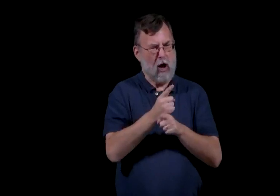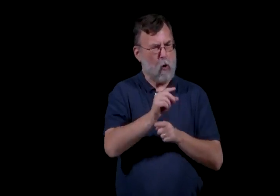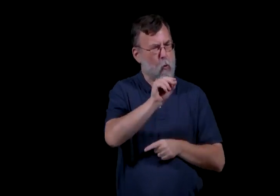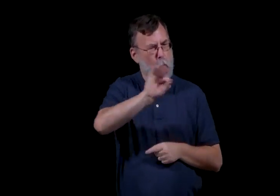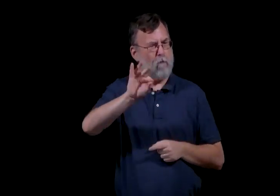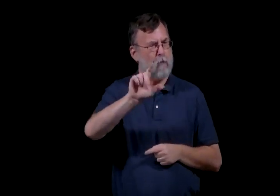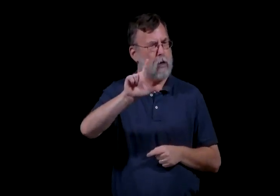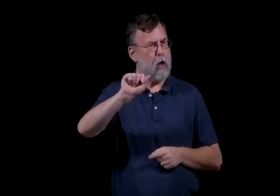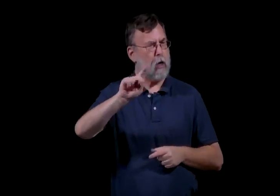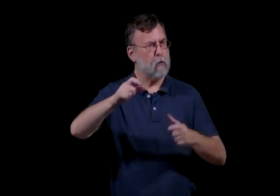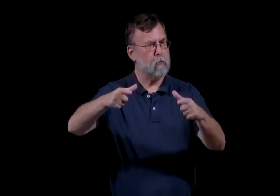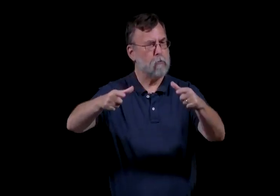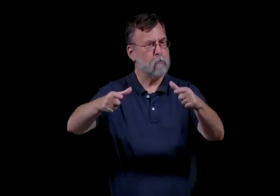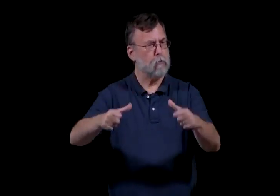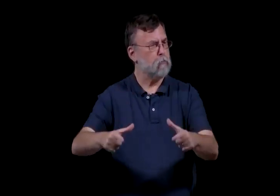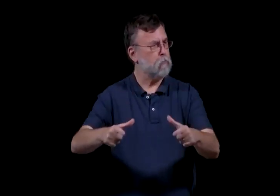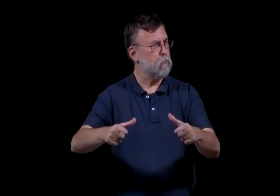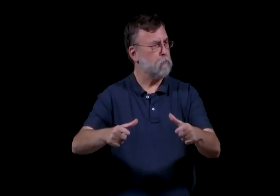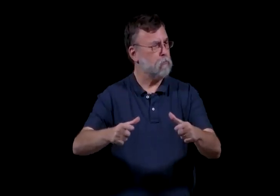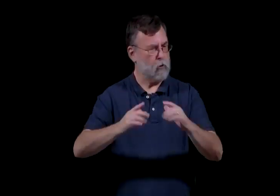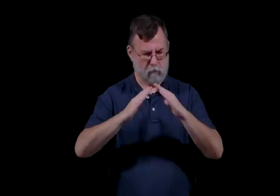uncle's house, who lives off of a lake, near a lake.